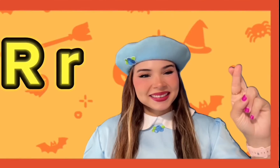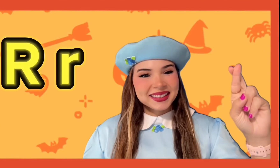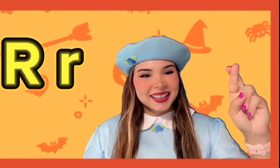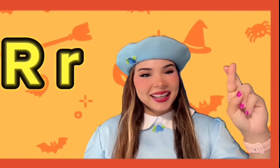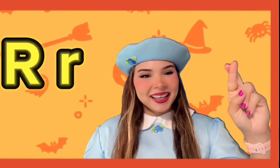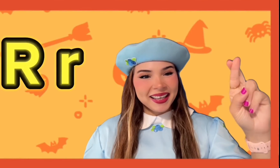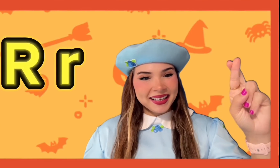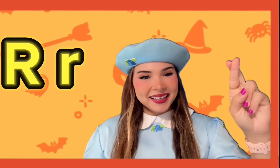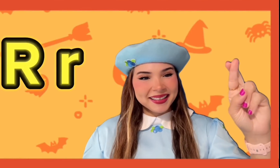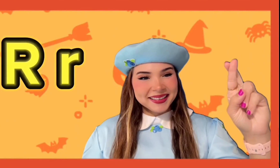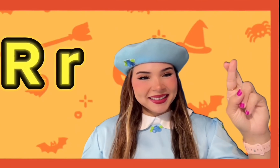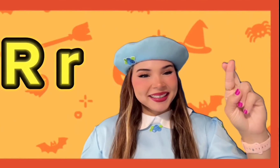R.